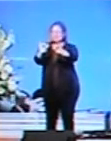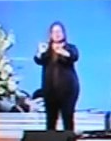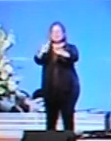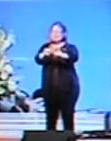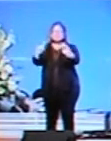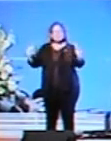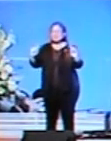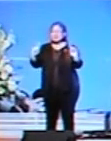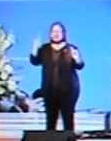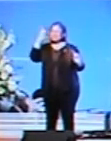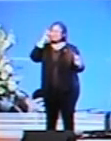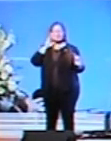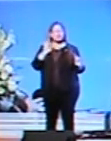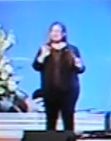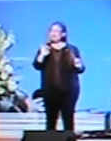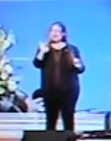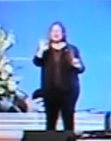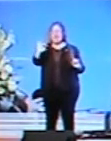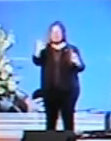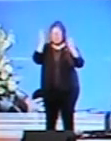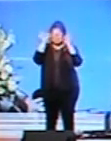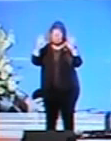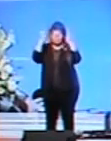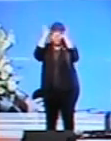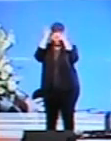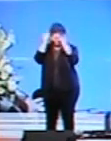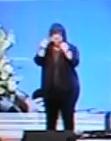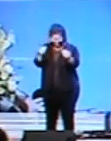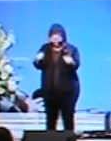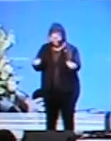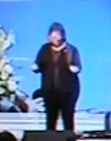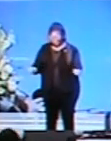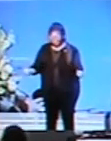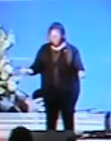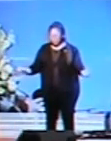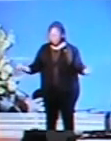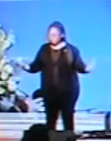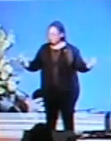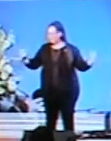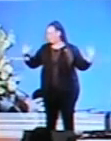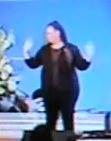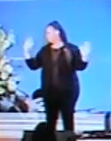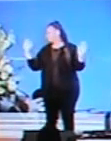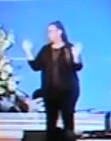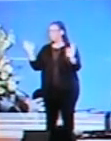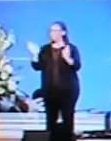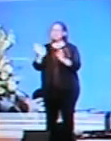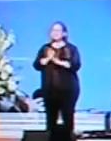but forever's gone away.